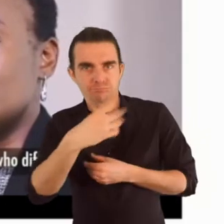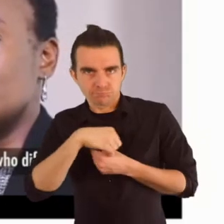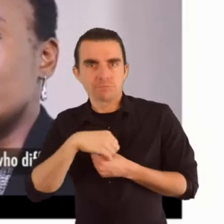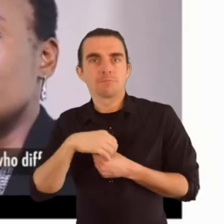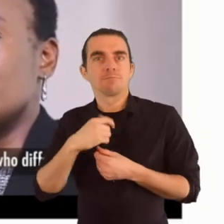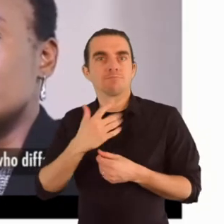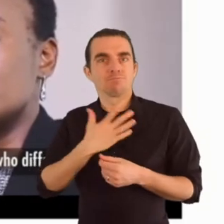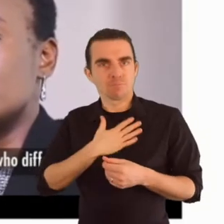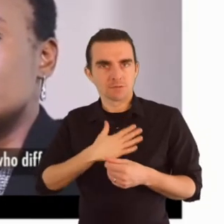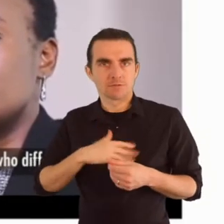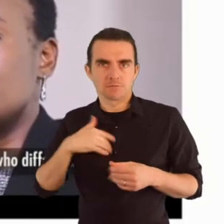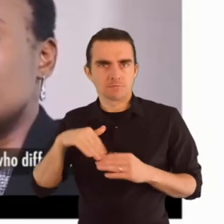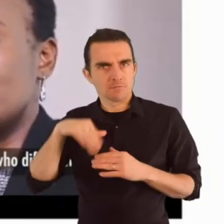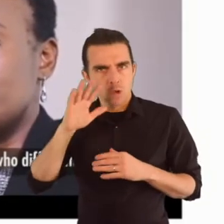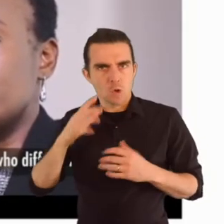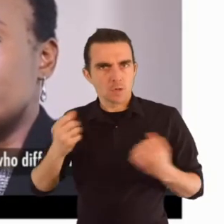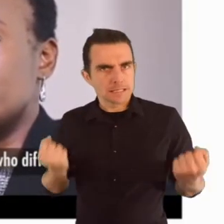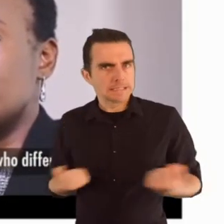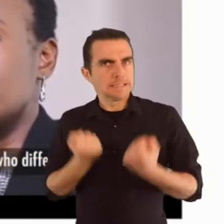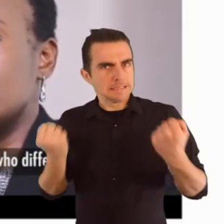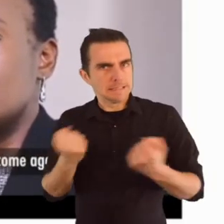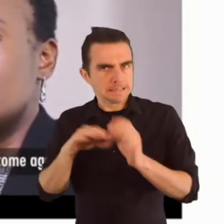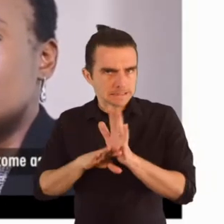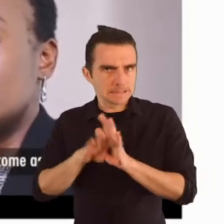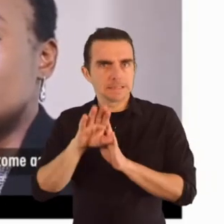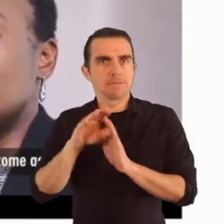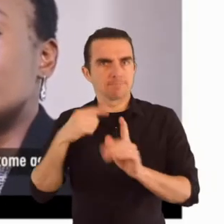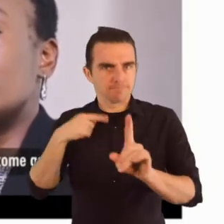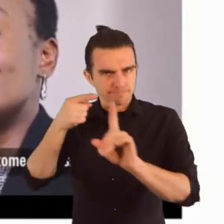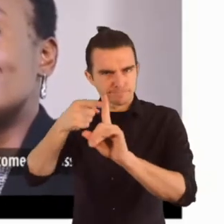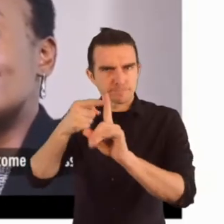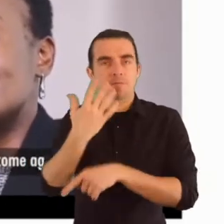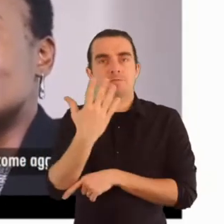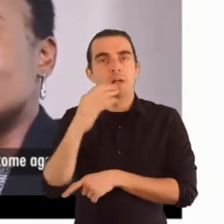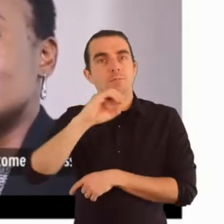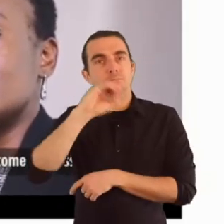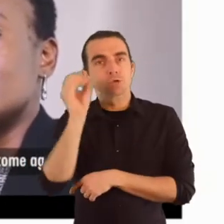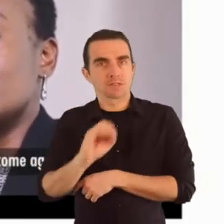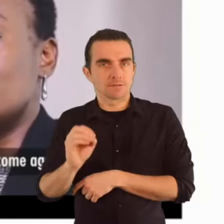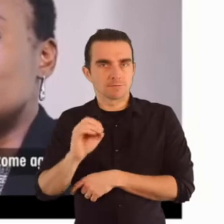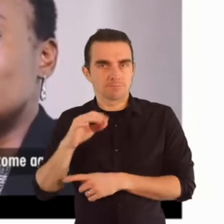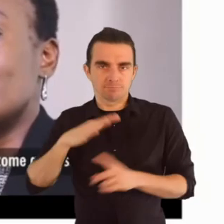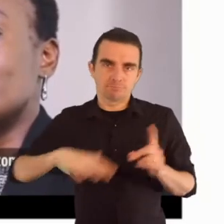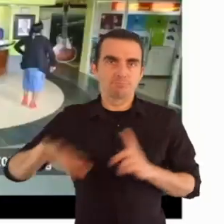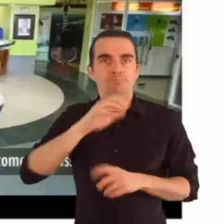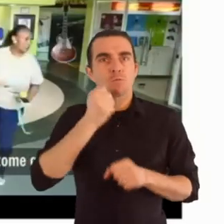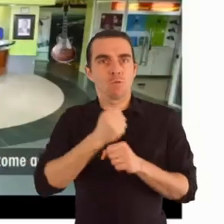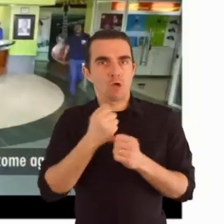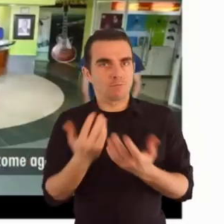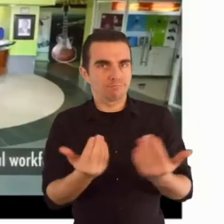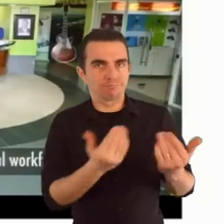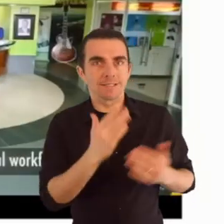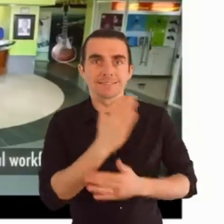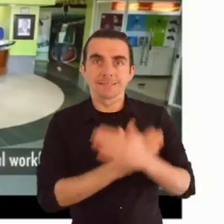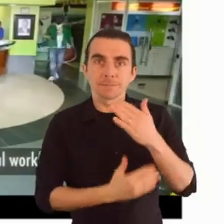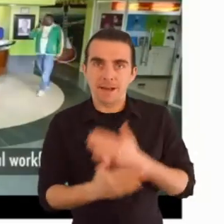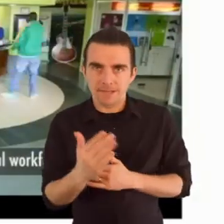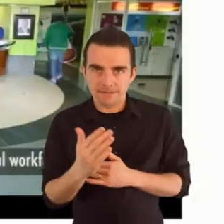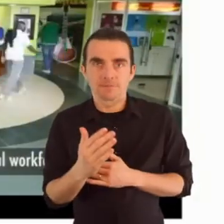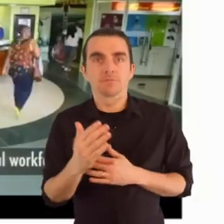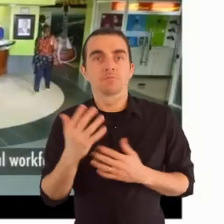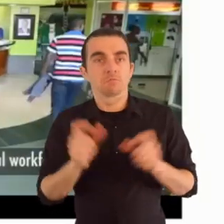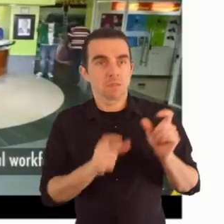1.2% of our employees as people who are differently enabled. And we've now increasingly want to become aggressive and have set a target